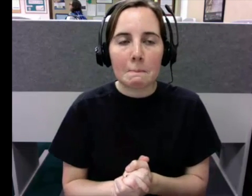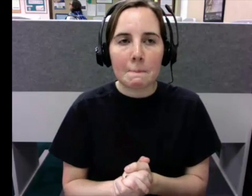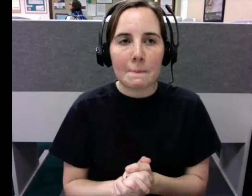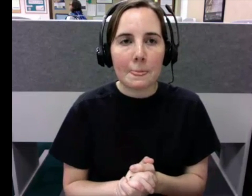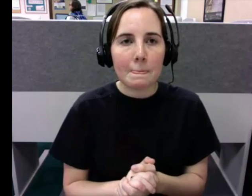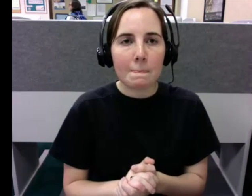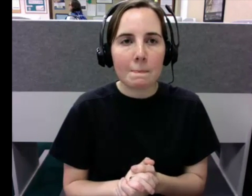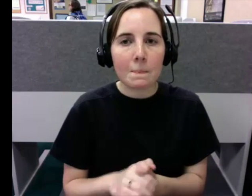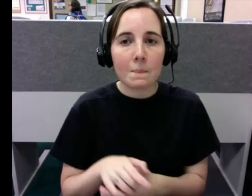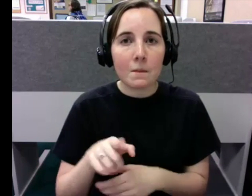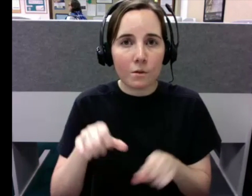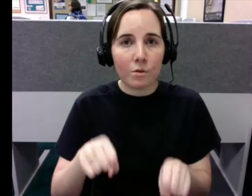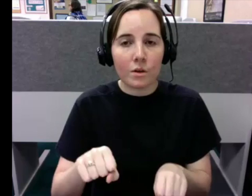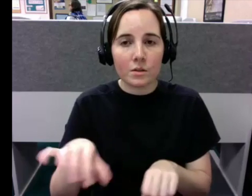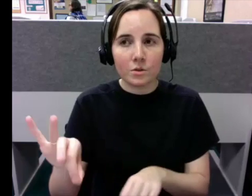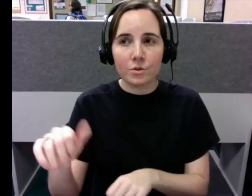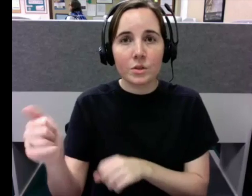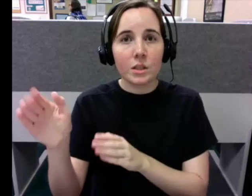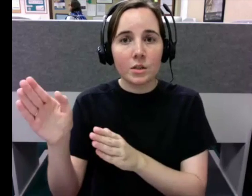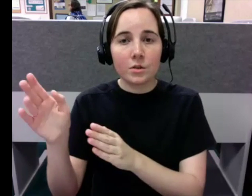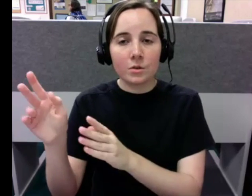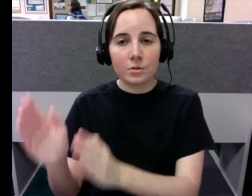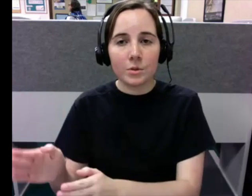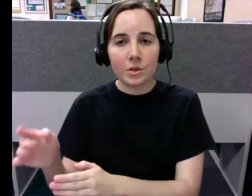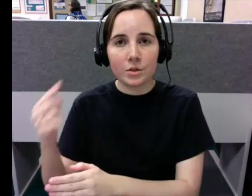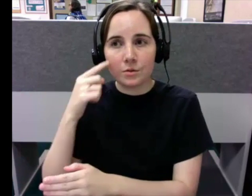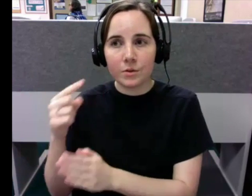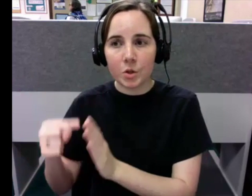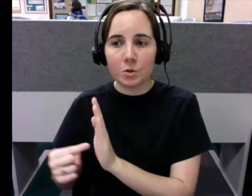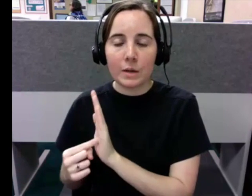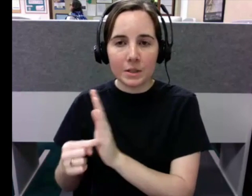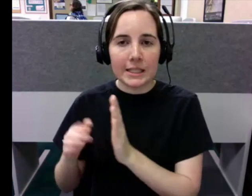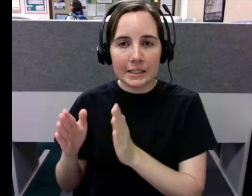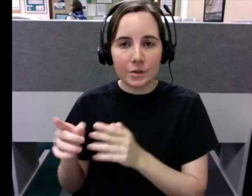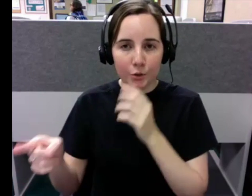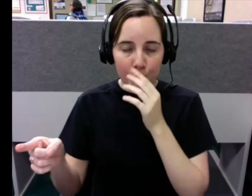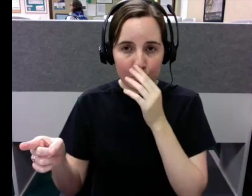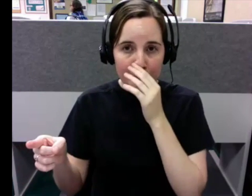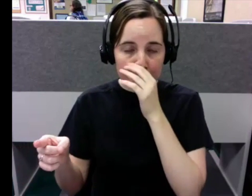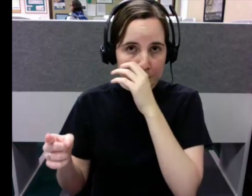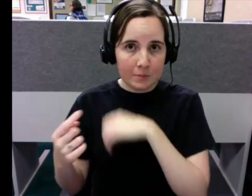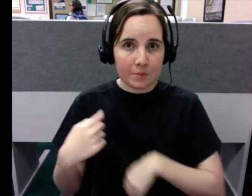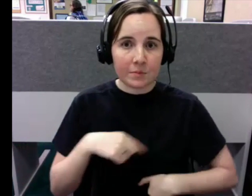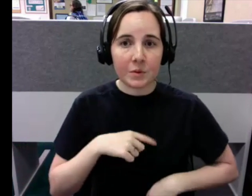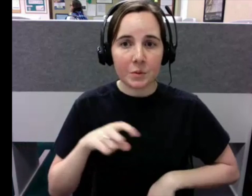and what your representative can do. We'll work with your representative as we would work with you.